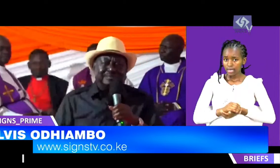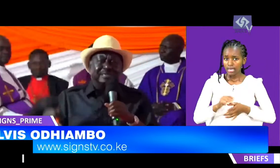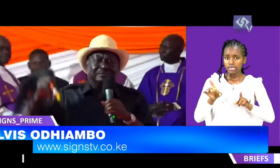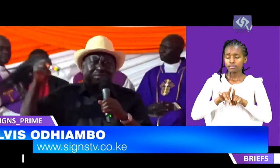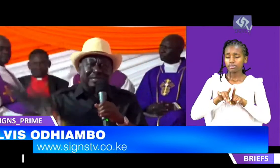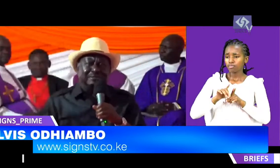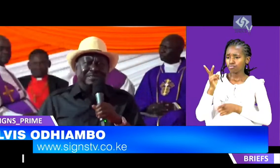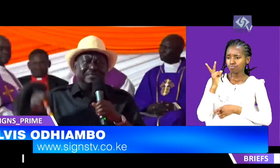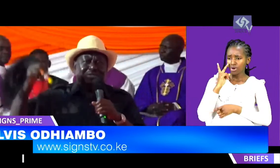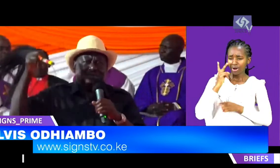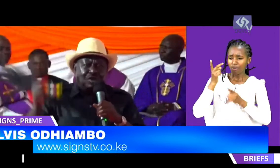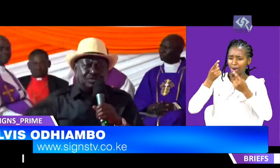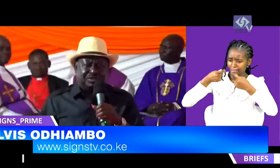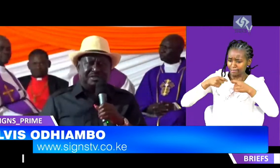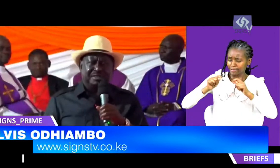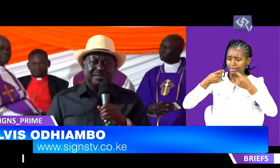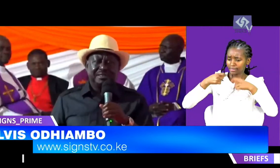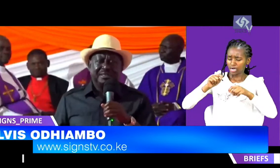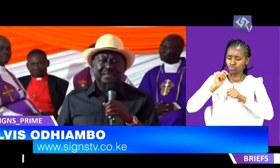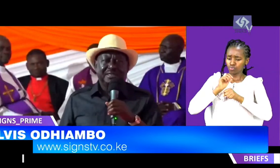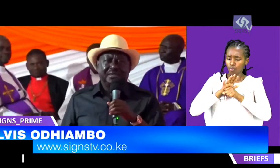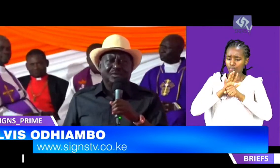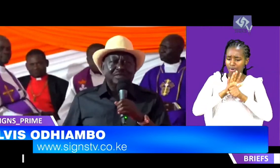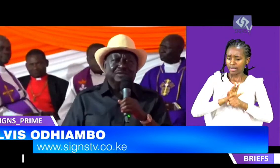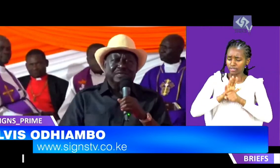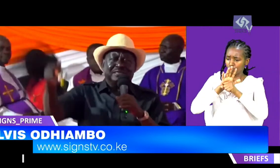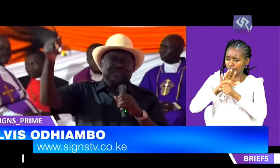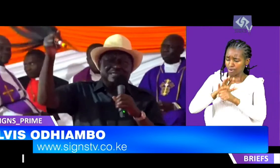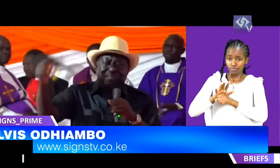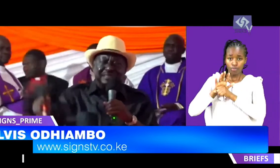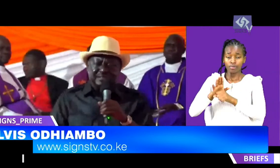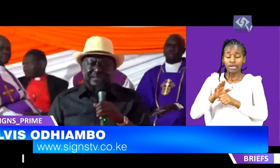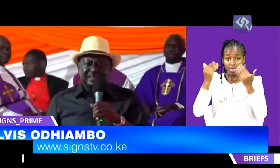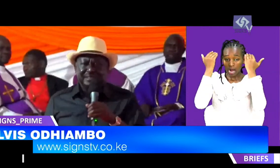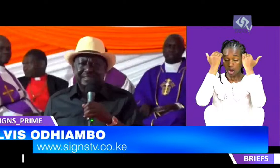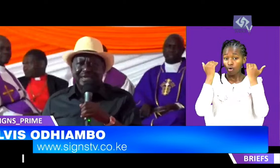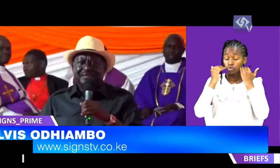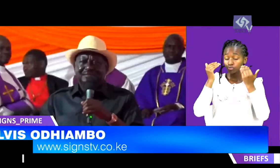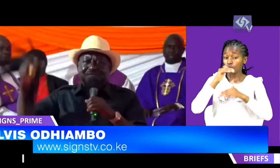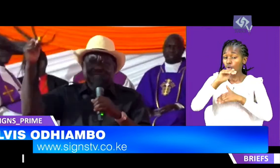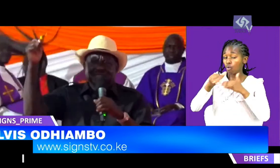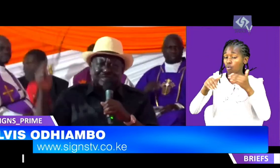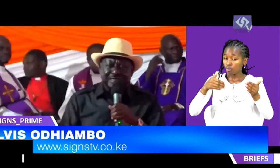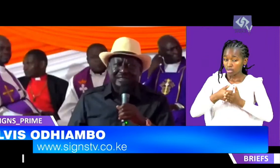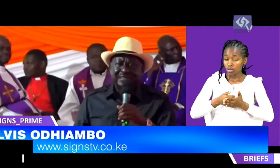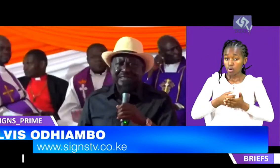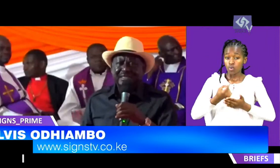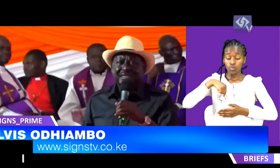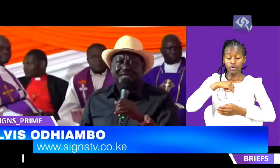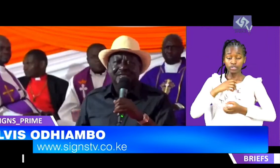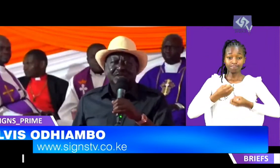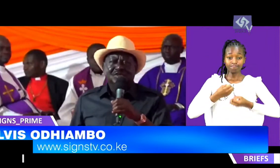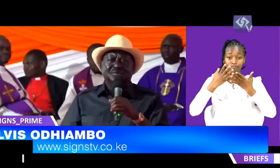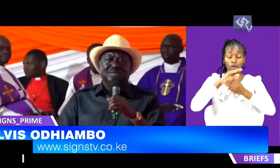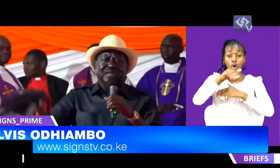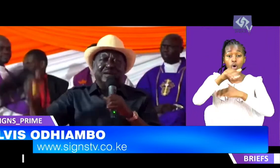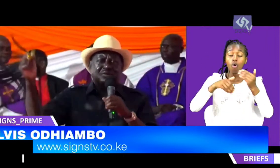and blackmail the courts. You want to tell the judges and the magistrates not to be